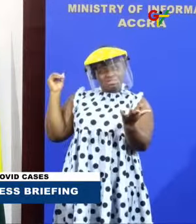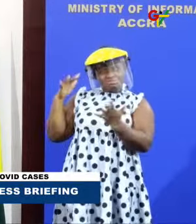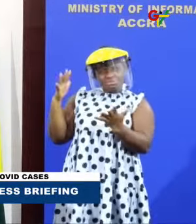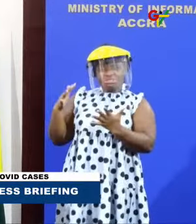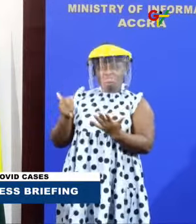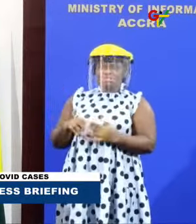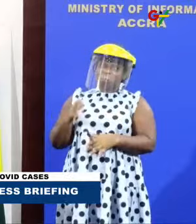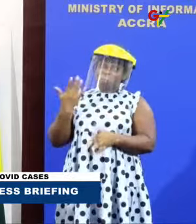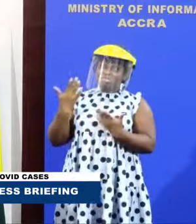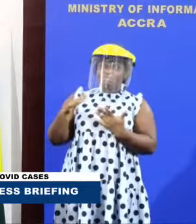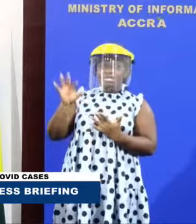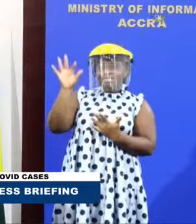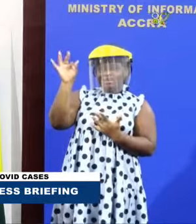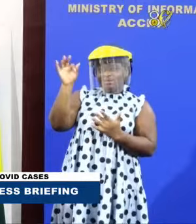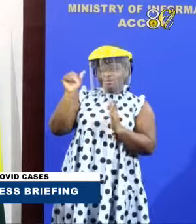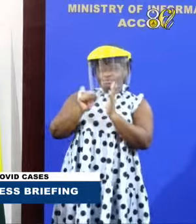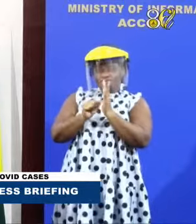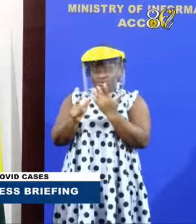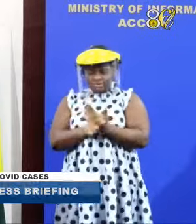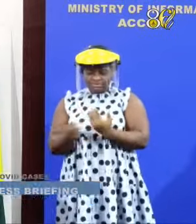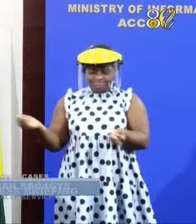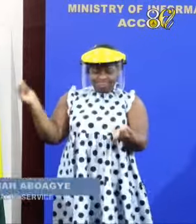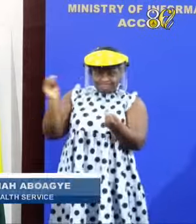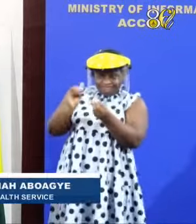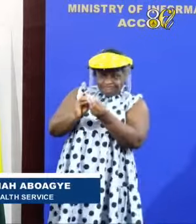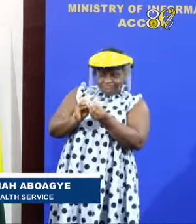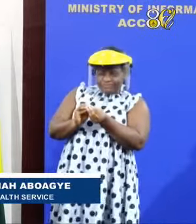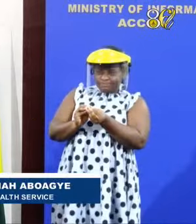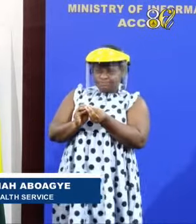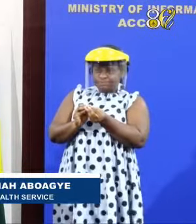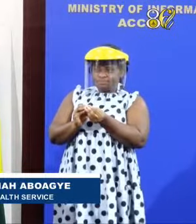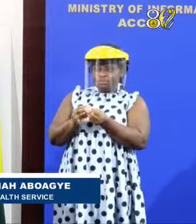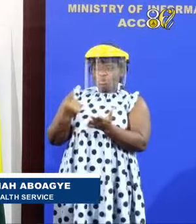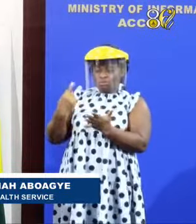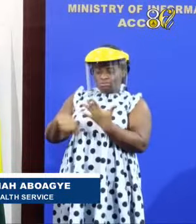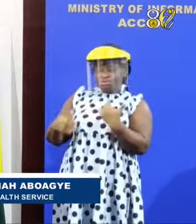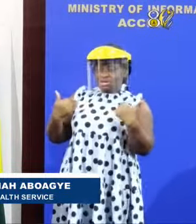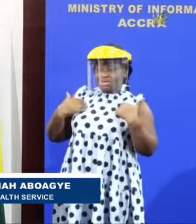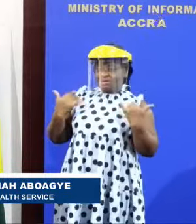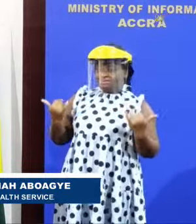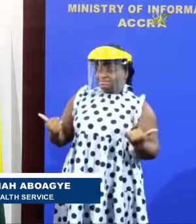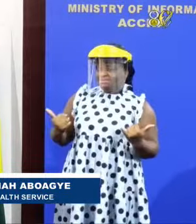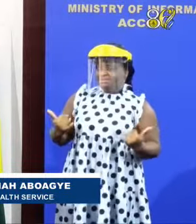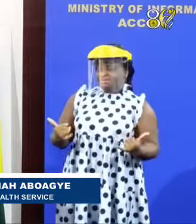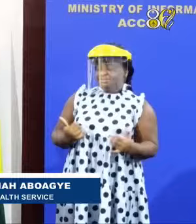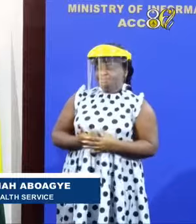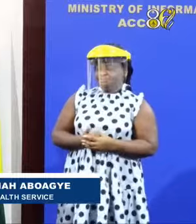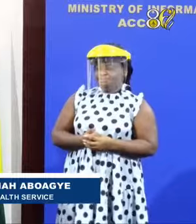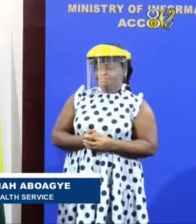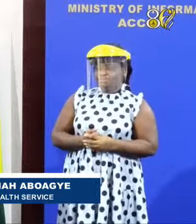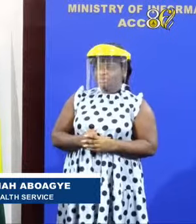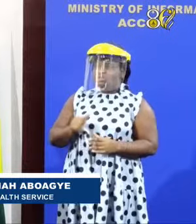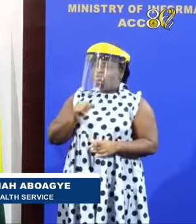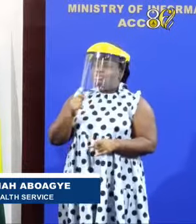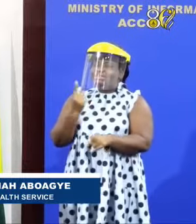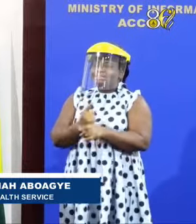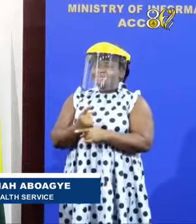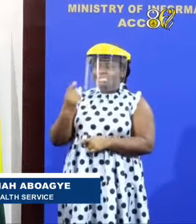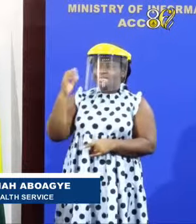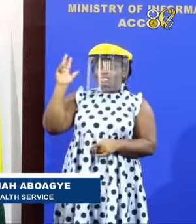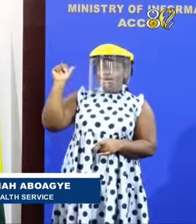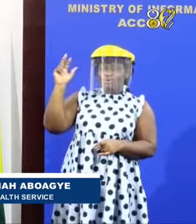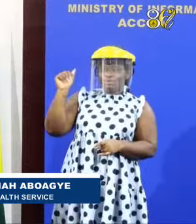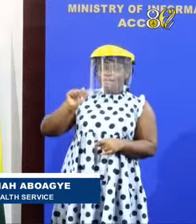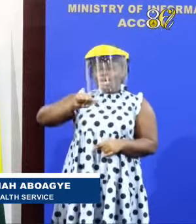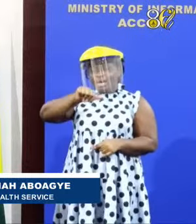of August. That will be add to boost our capacity as far as oxygen is concerned, not just for Accra, but